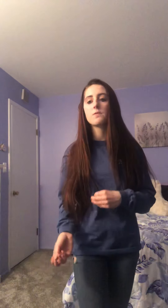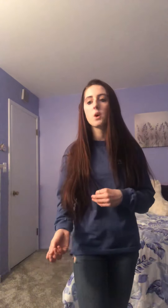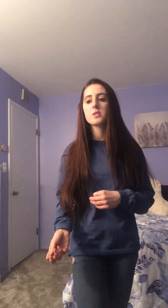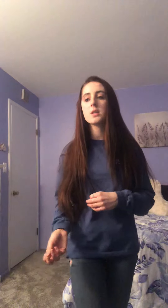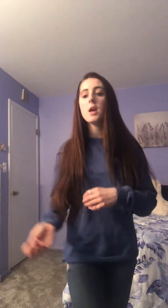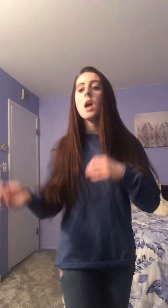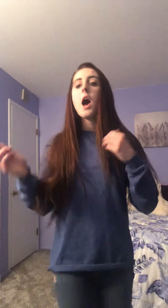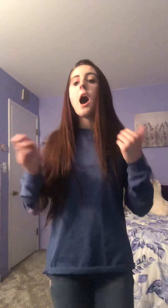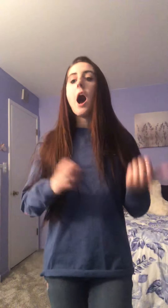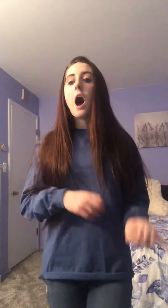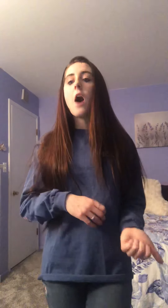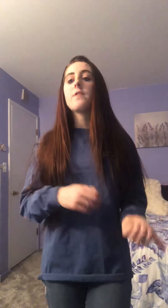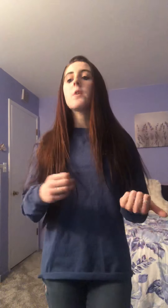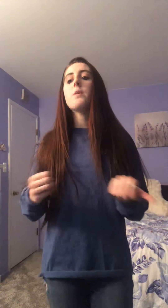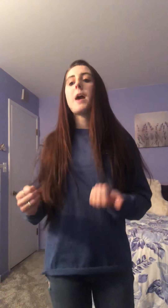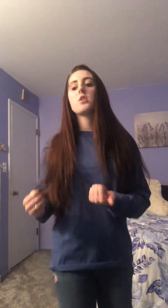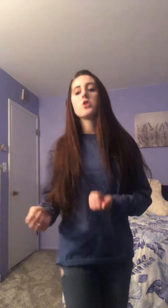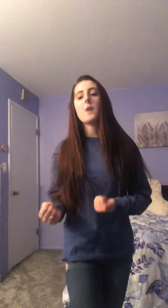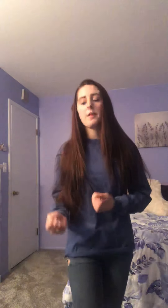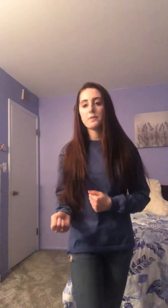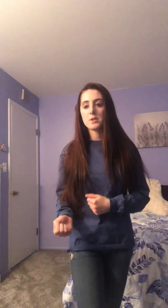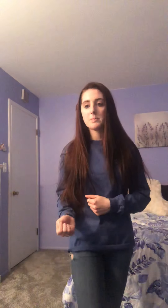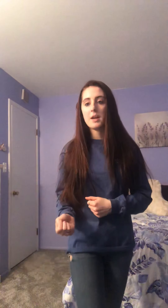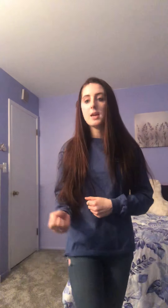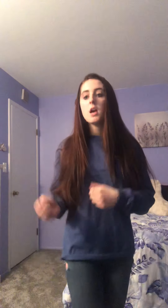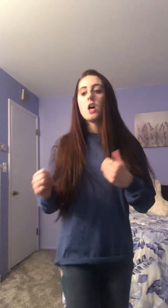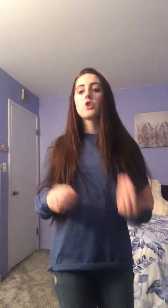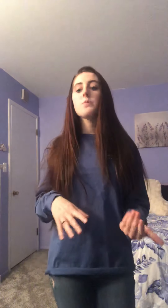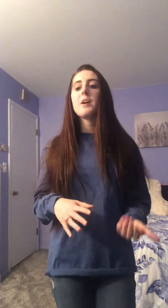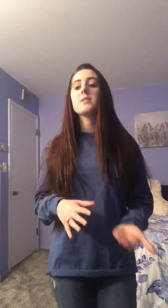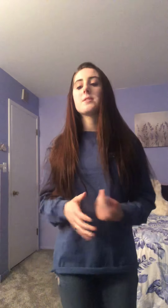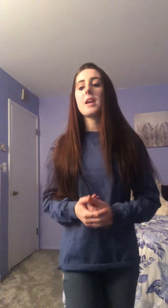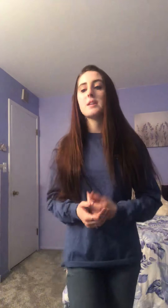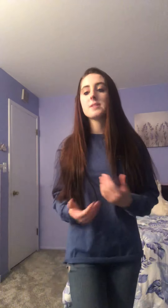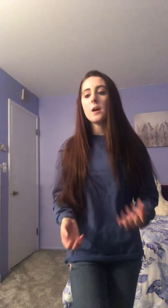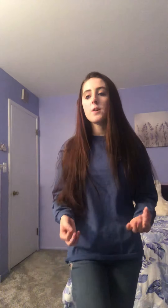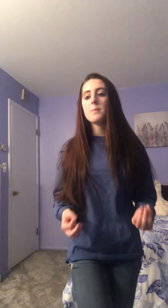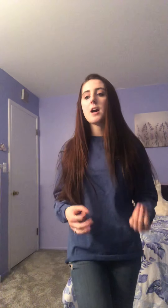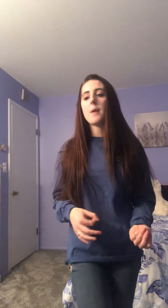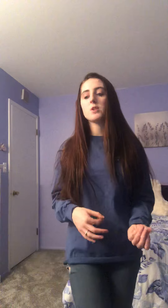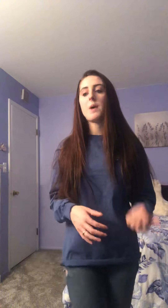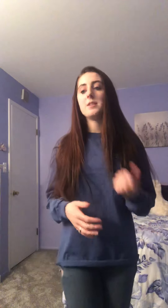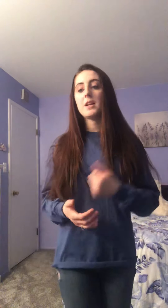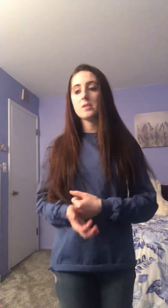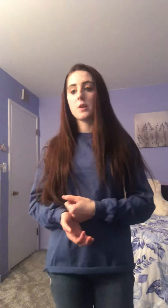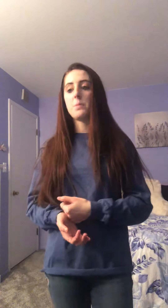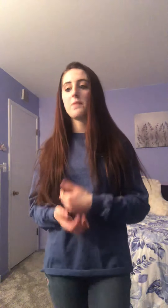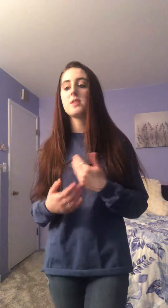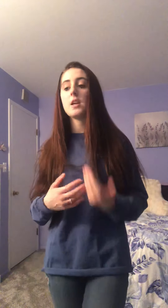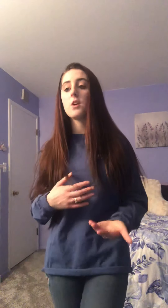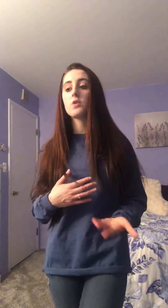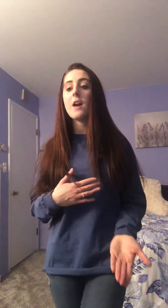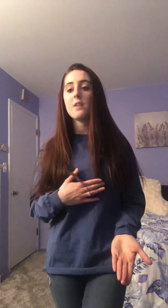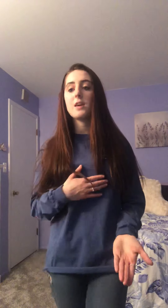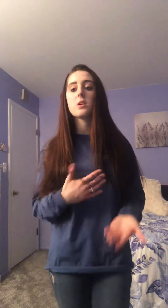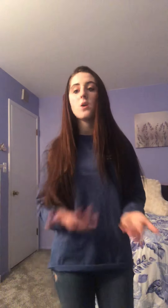force of equal magnitude on the first body. A true balanced state is seldom accomplished by a dancer, but if the center of gravity is close